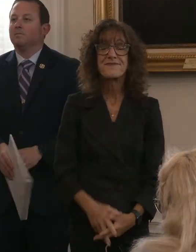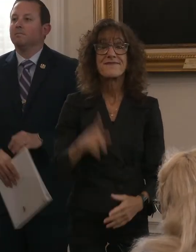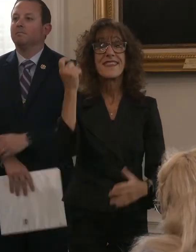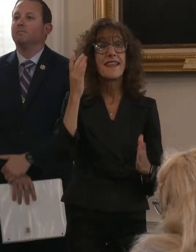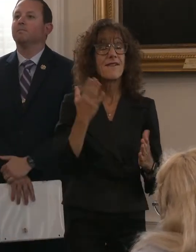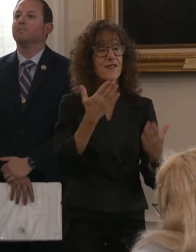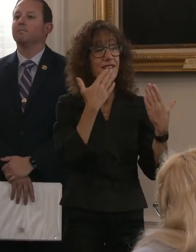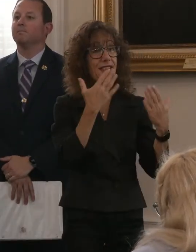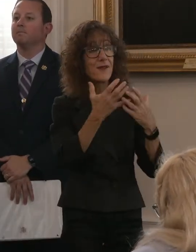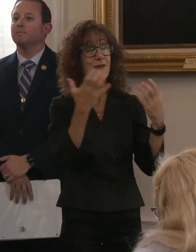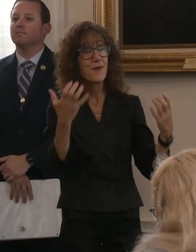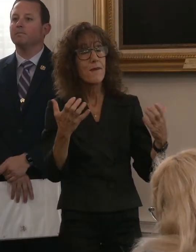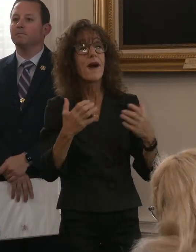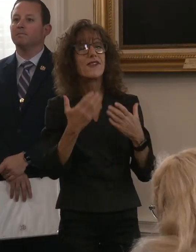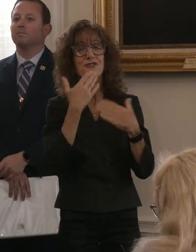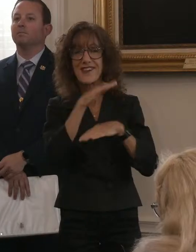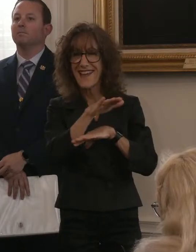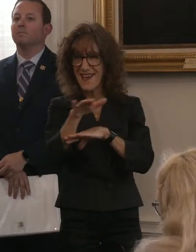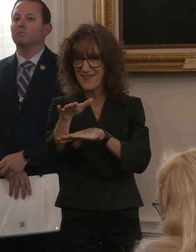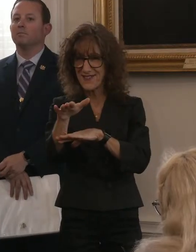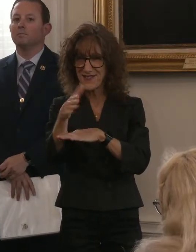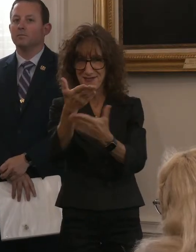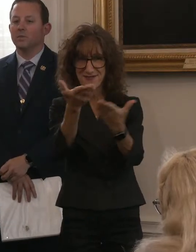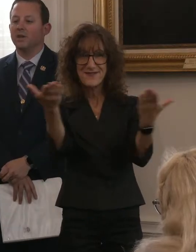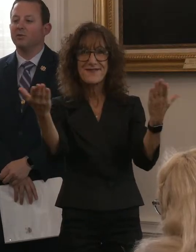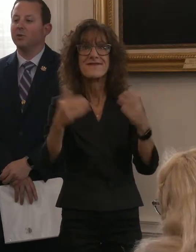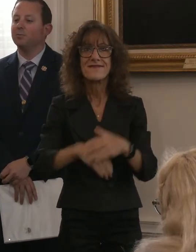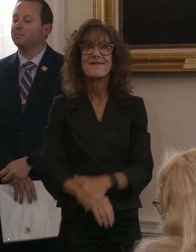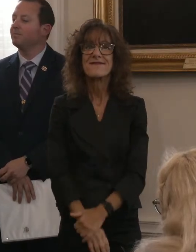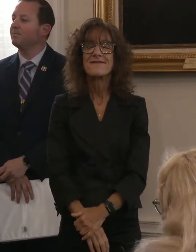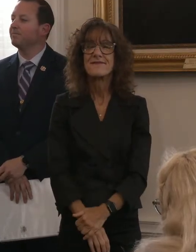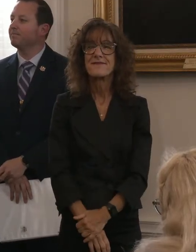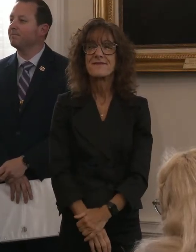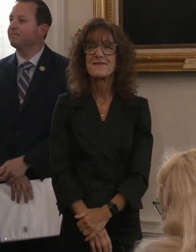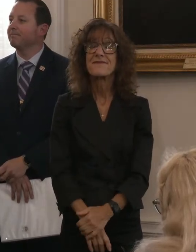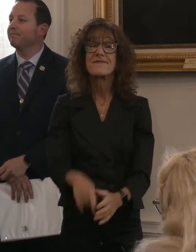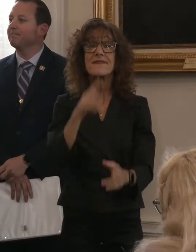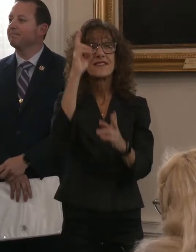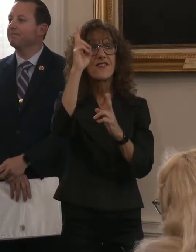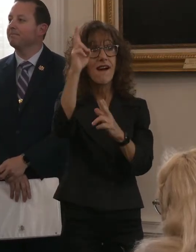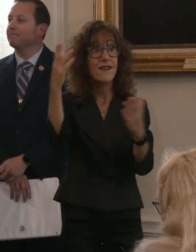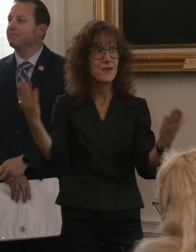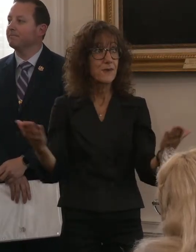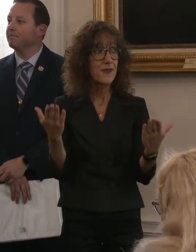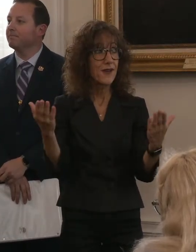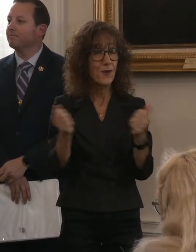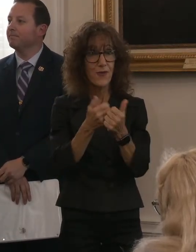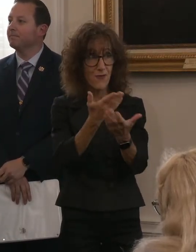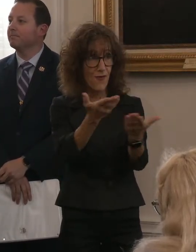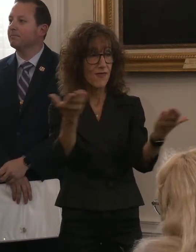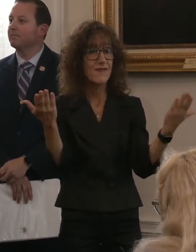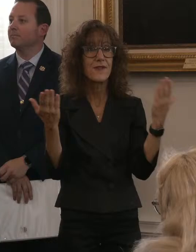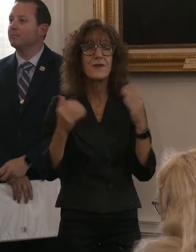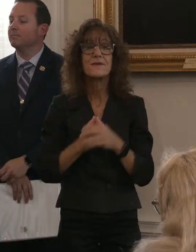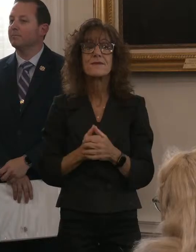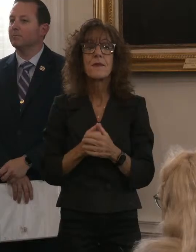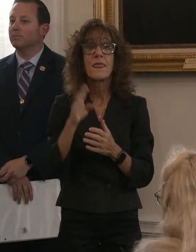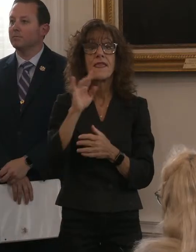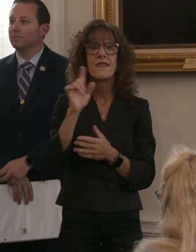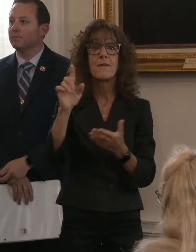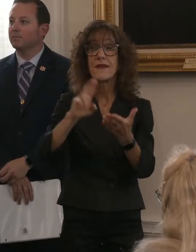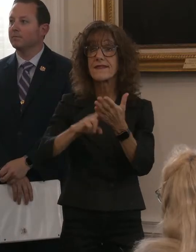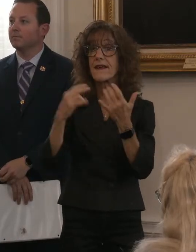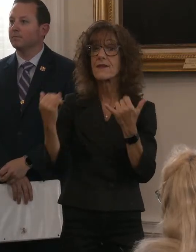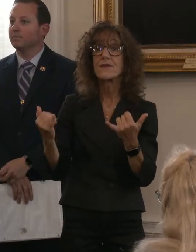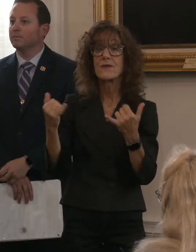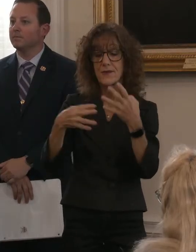Governor, thank you so much. Good afternoon, everyone. It is an honor to be here with all of you. The bill signed